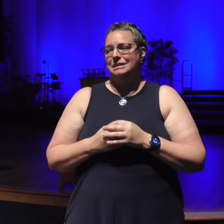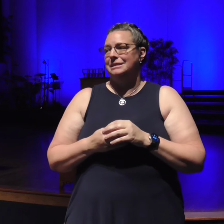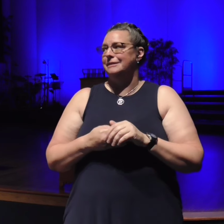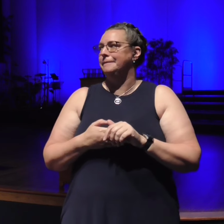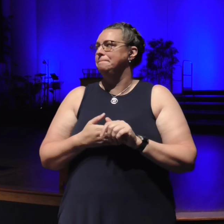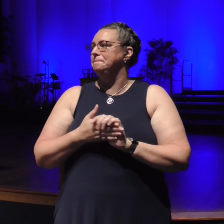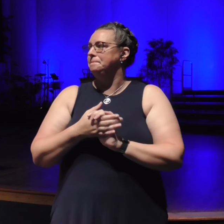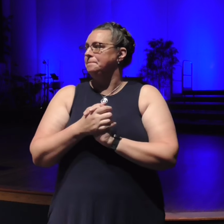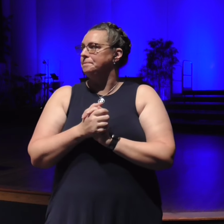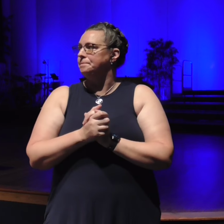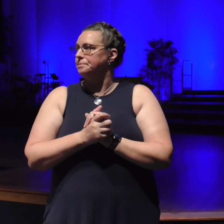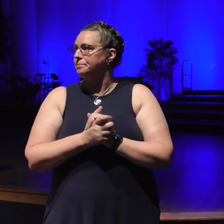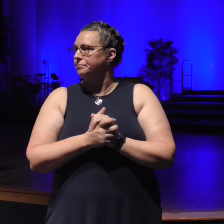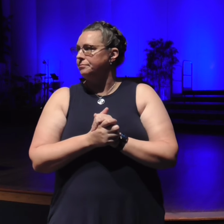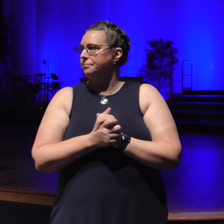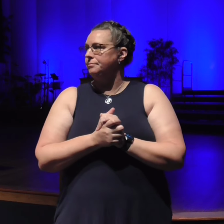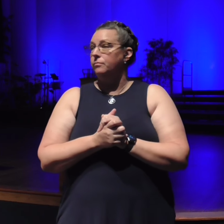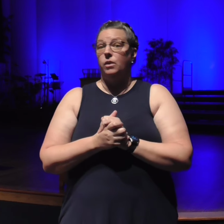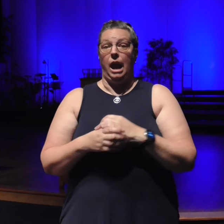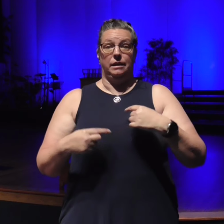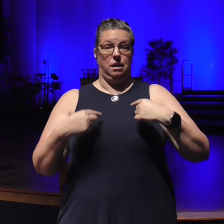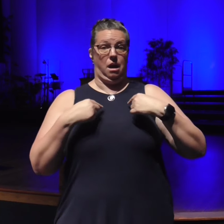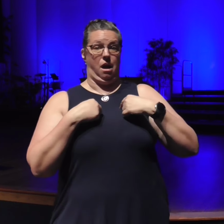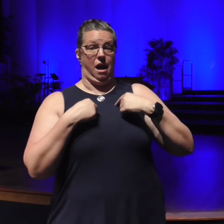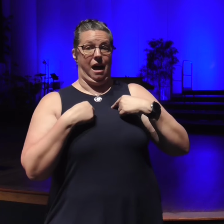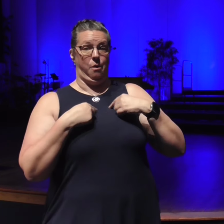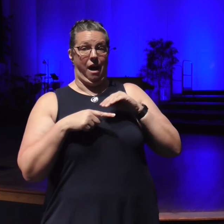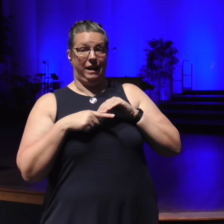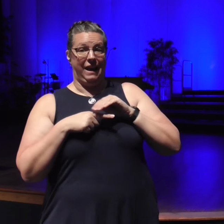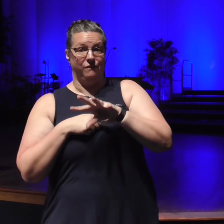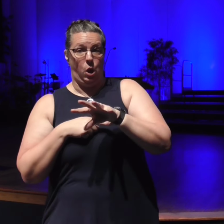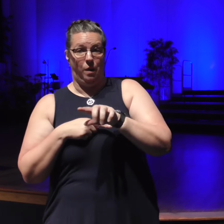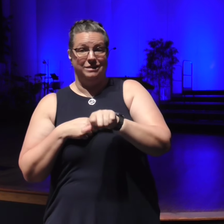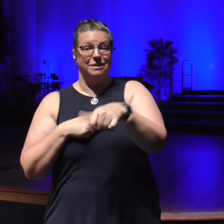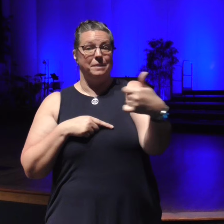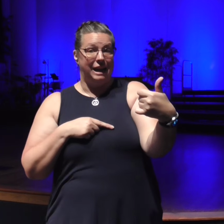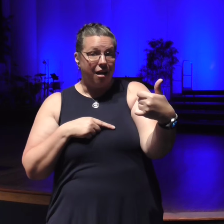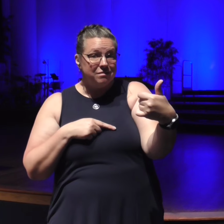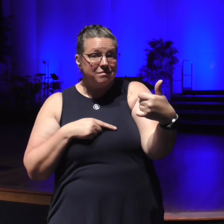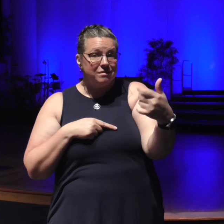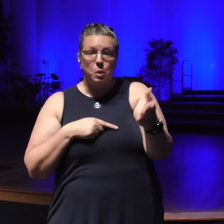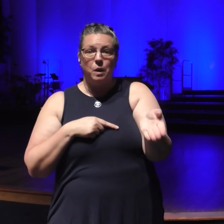also, the influence you may have on another person.